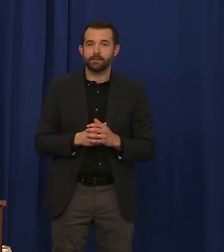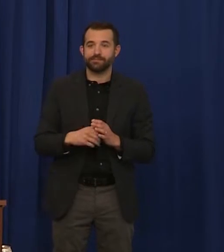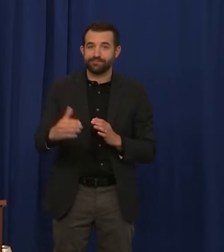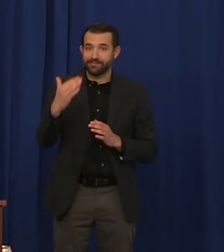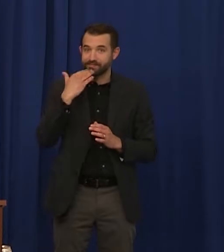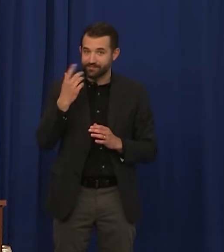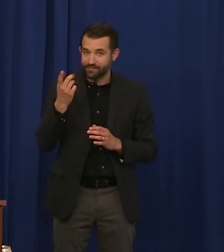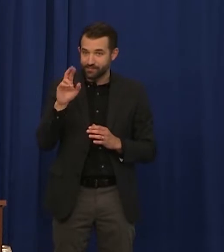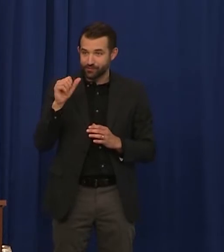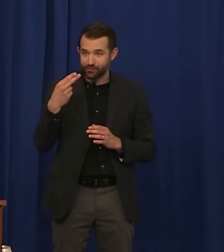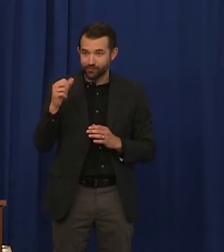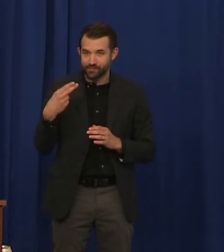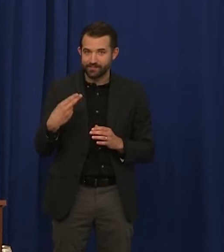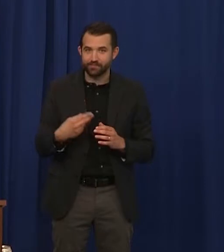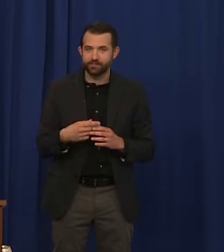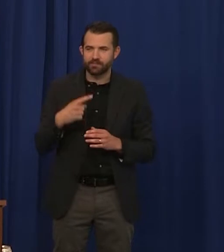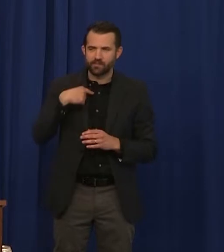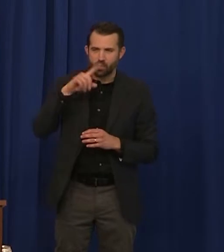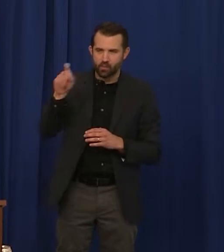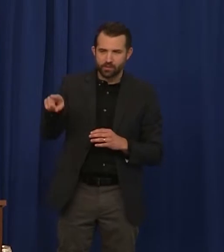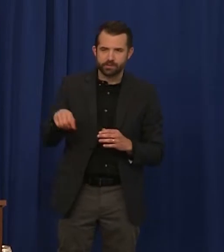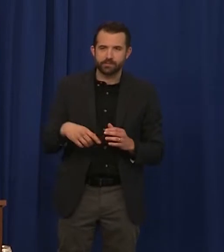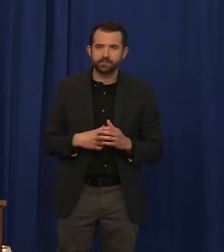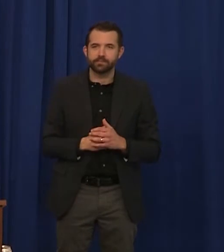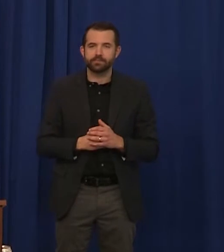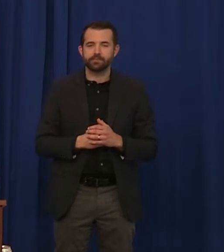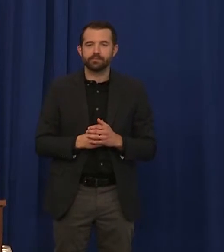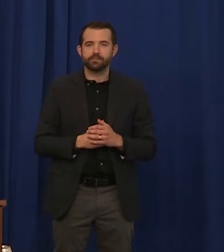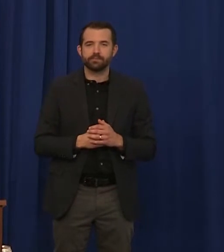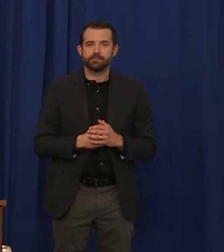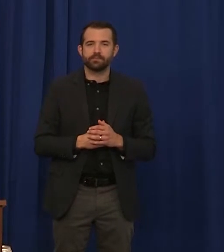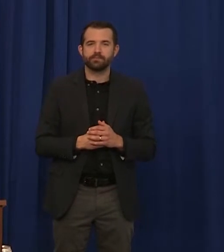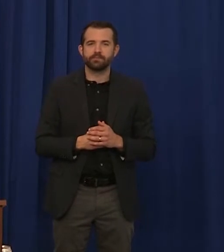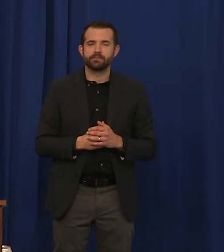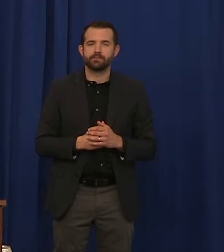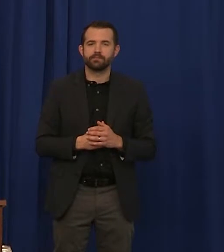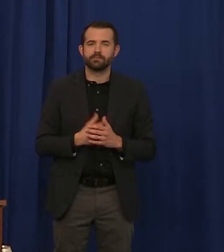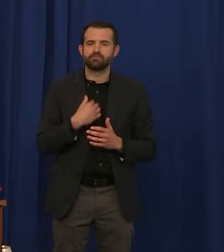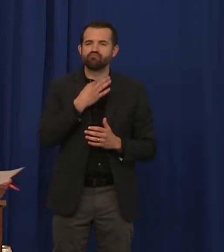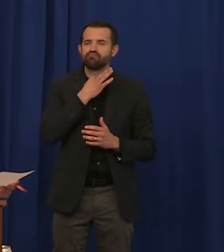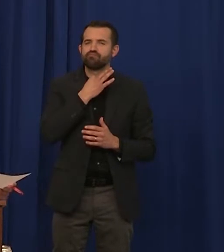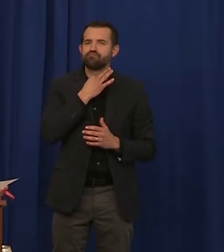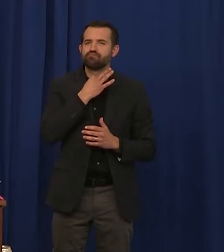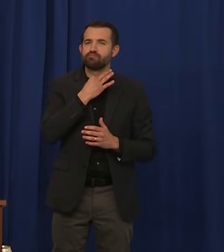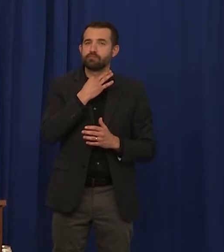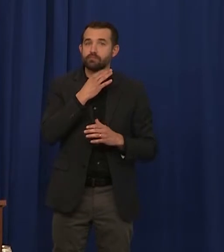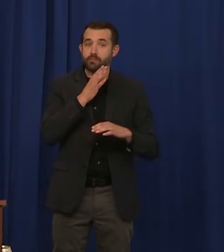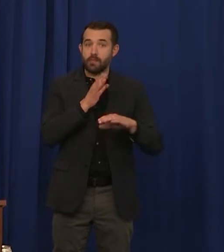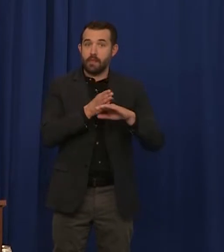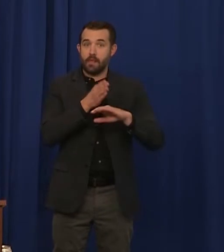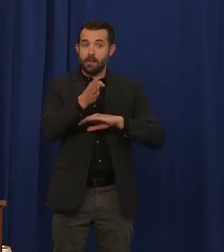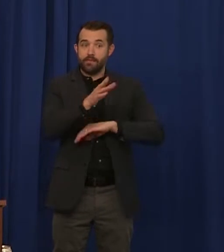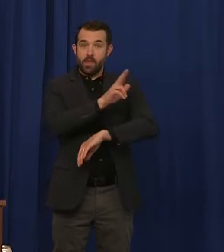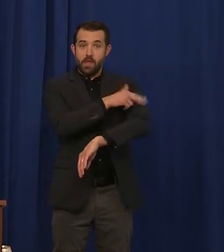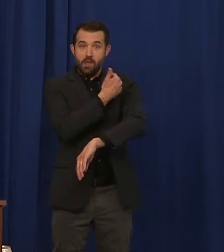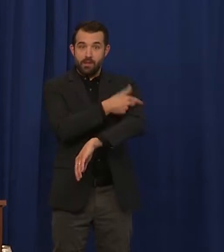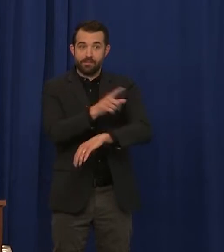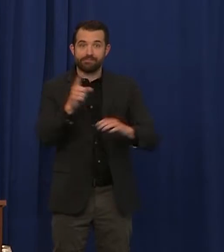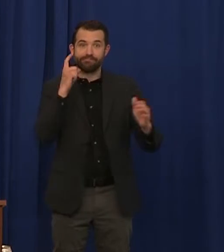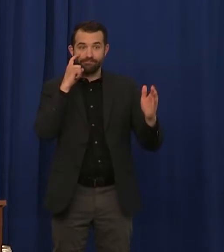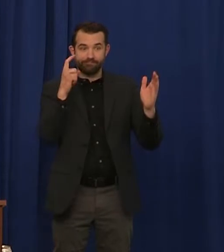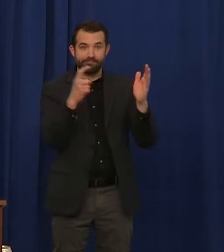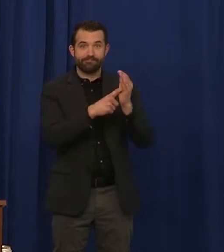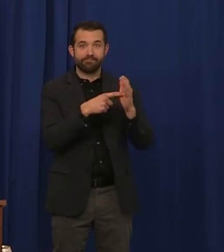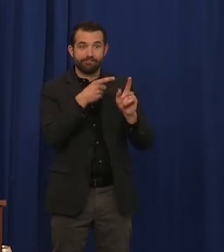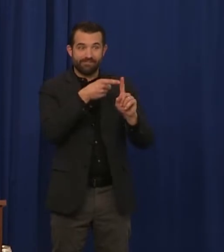you. When it comes to what is the timeline after a hospital identifies a positive COVID-19 case for that to be